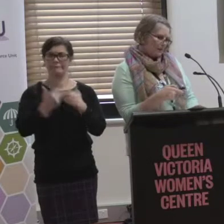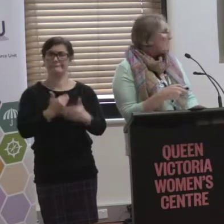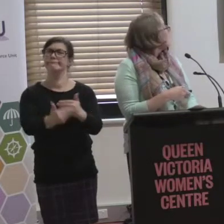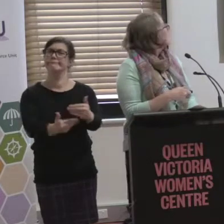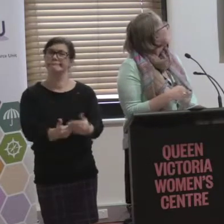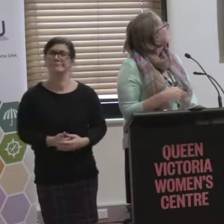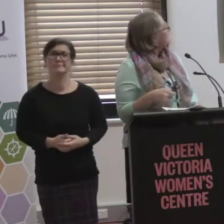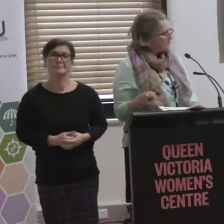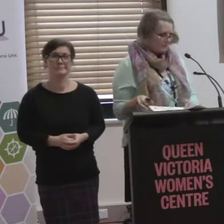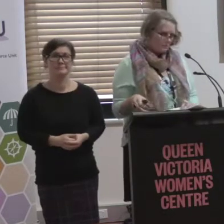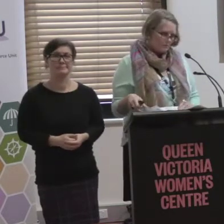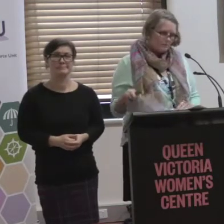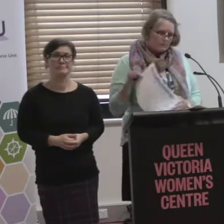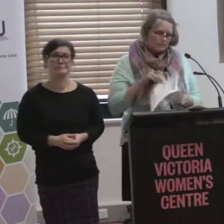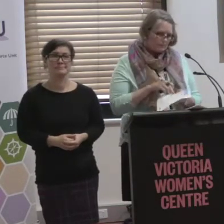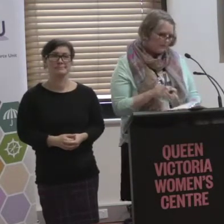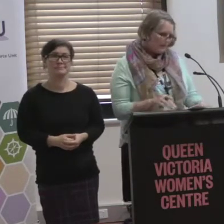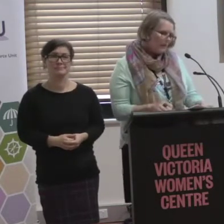Okay.